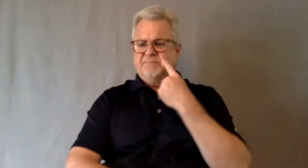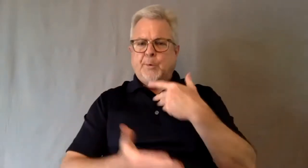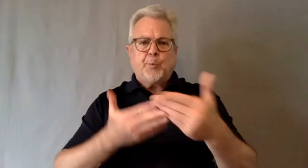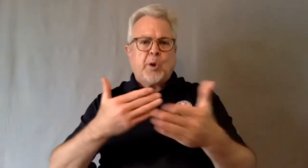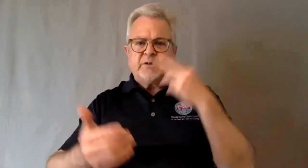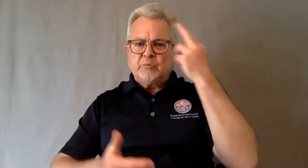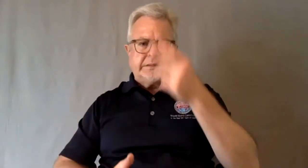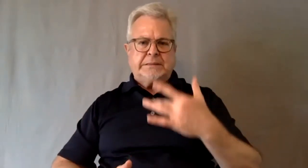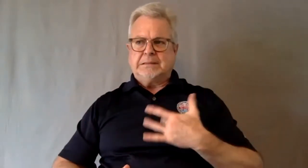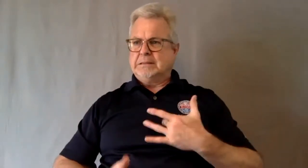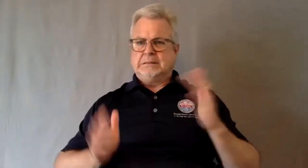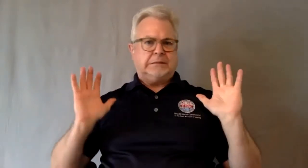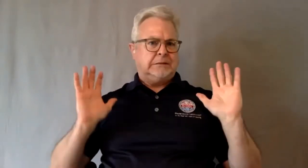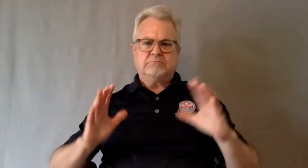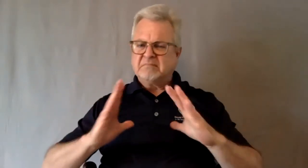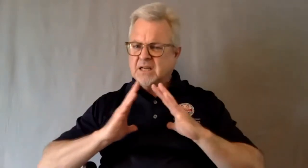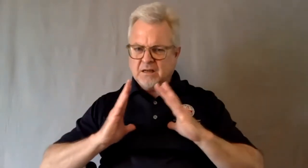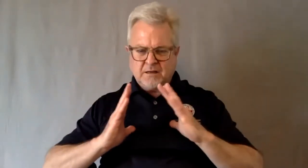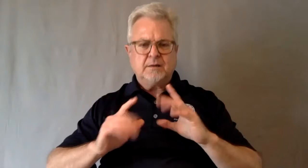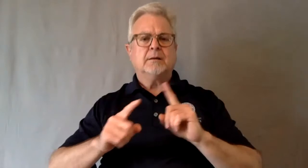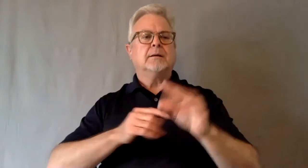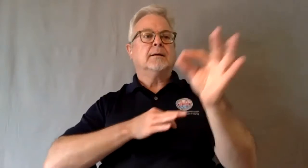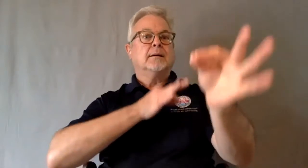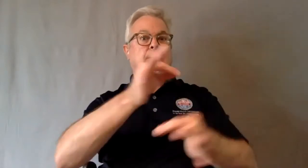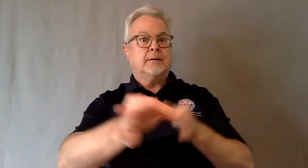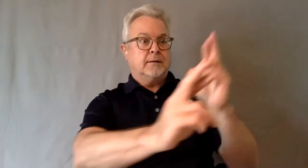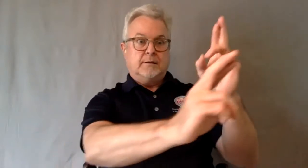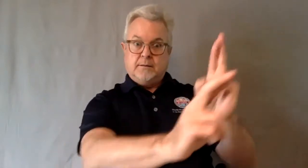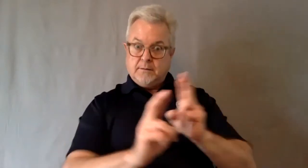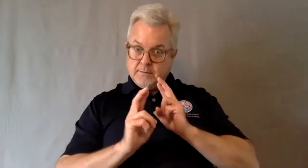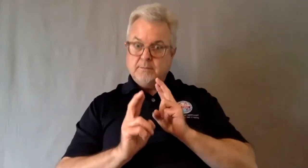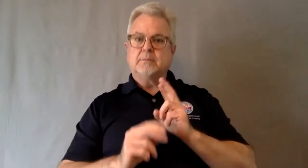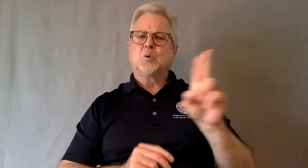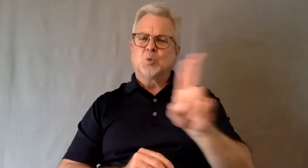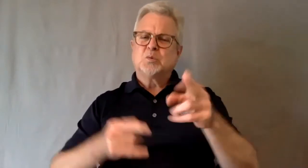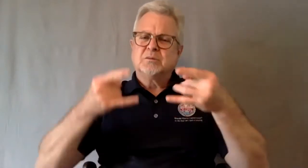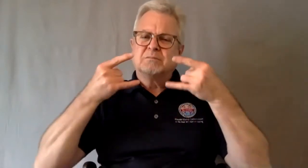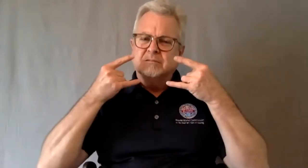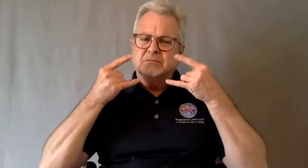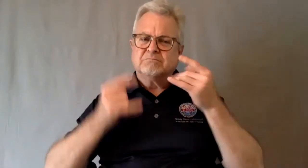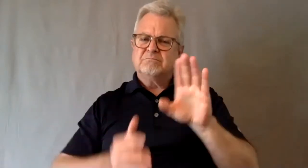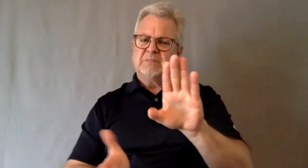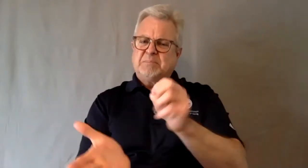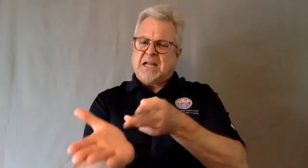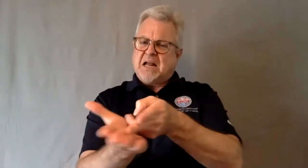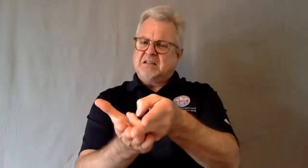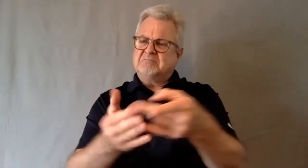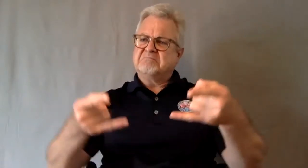I understand people have various reasons that they don't want to get vaccinated, and that's understandable, but please show respect to others